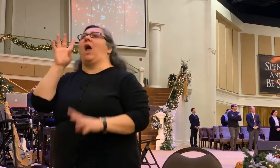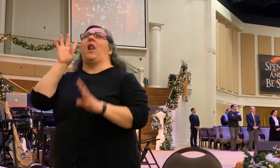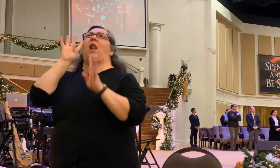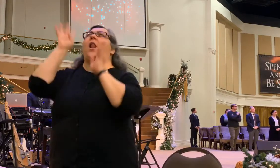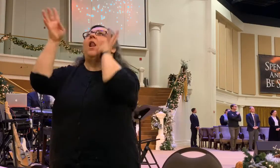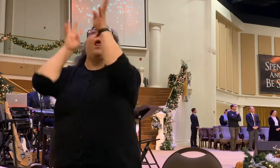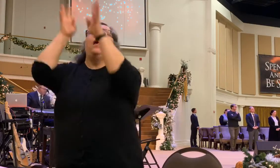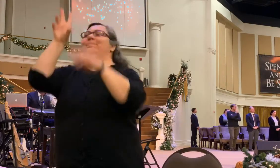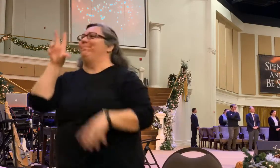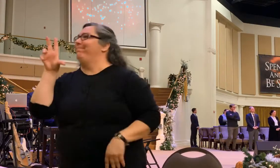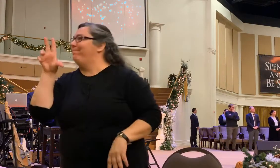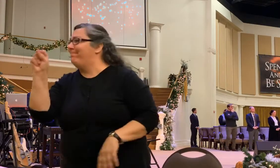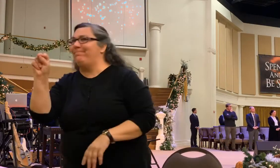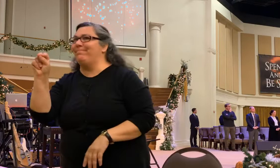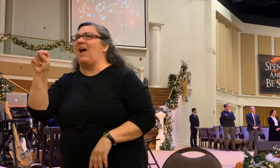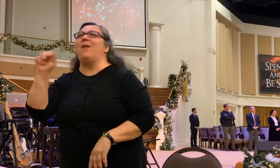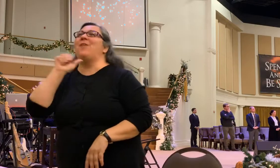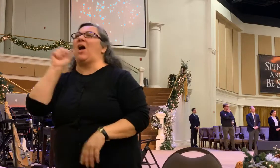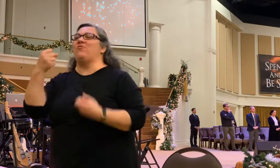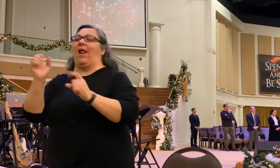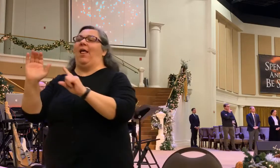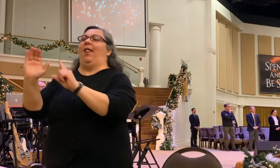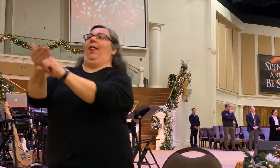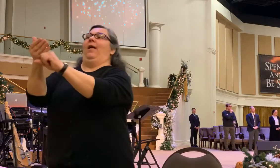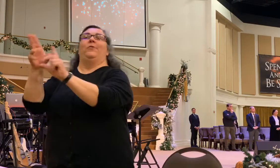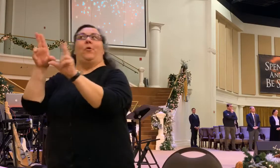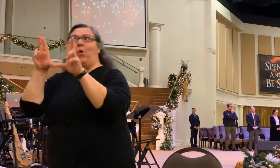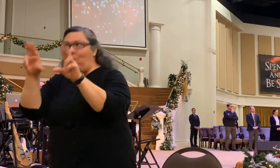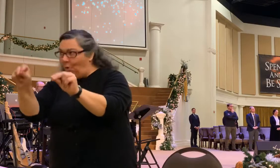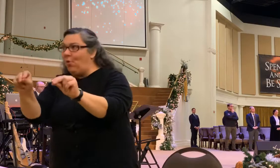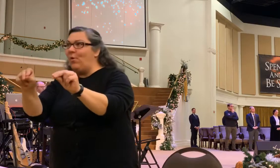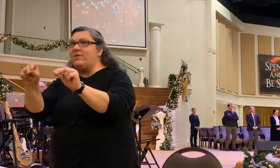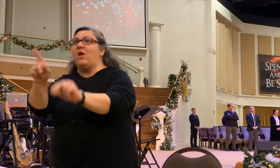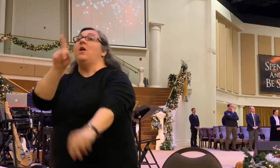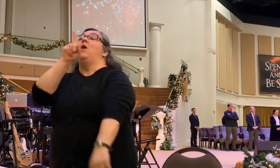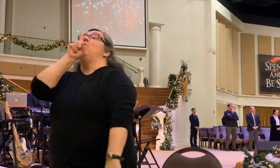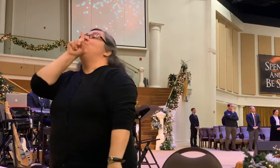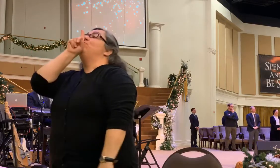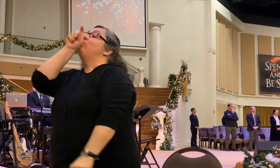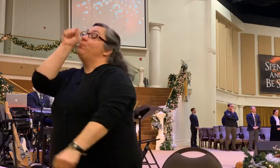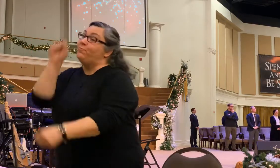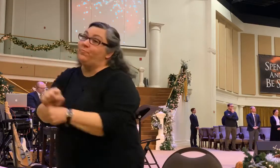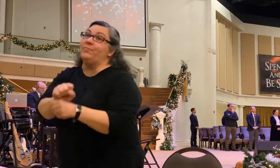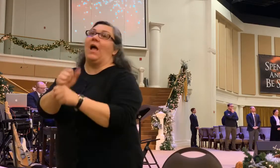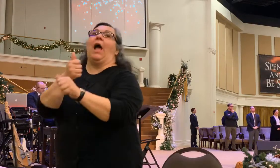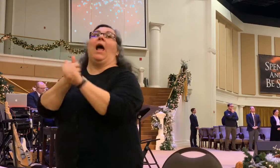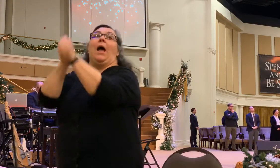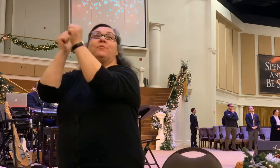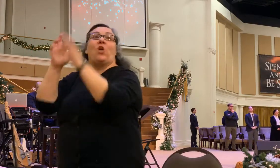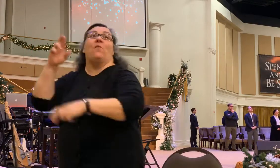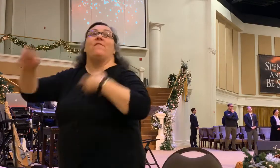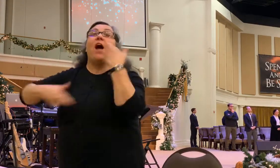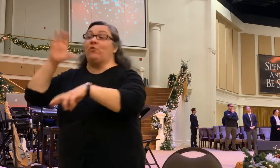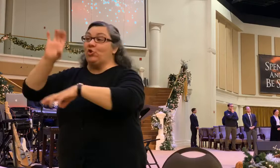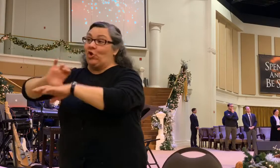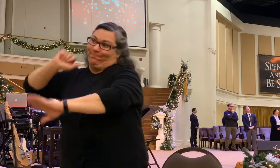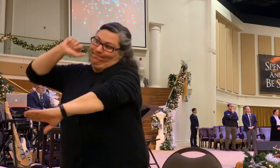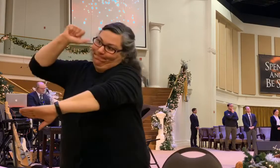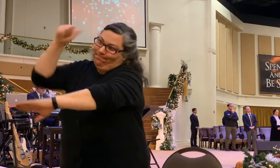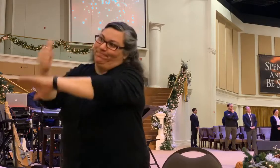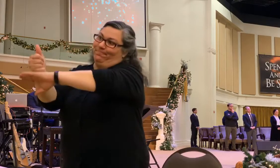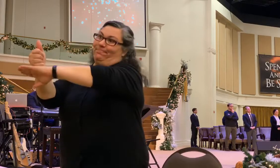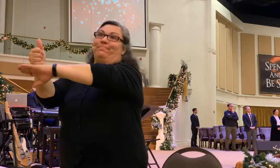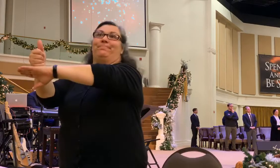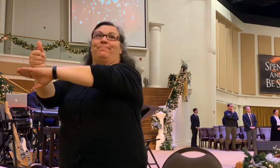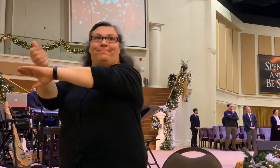not somebody selling you a bill of goods. There is a real apostolic revival church that has